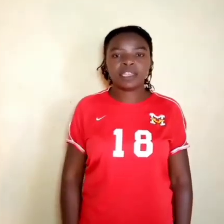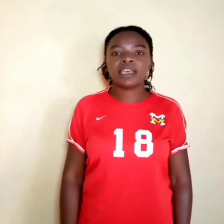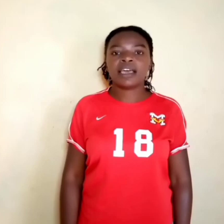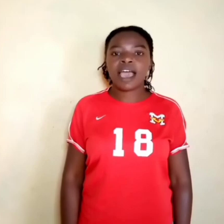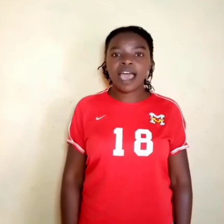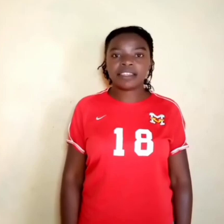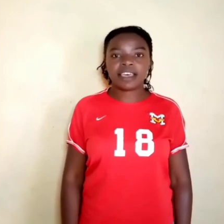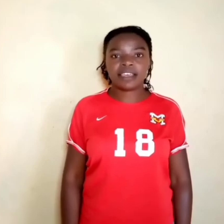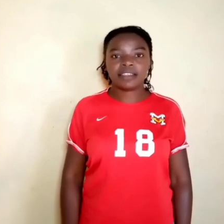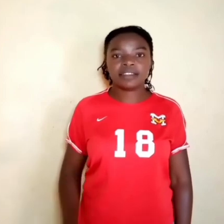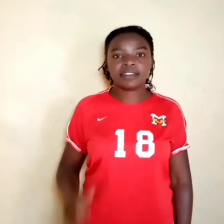Other.